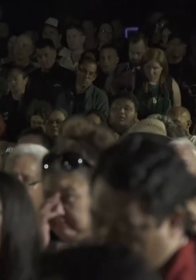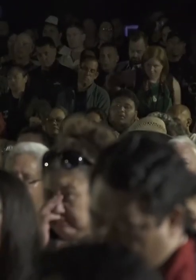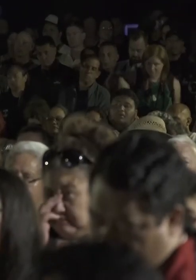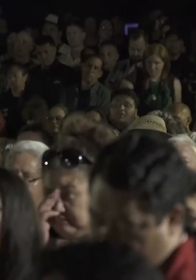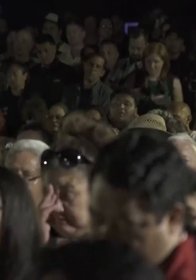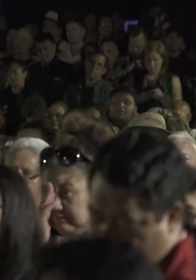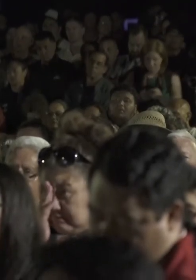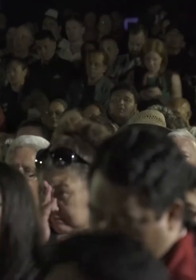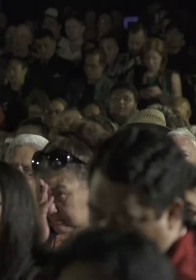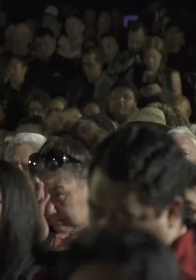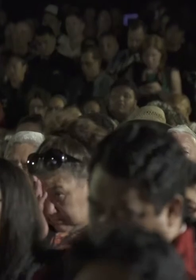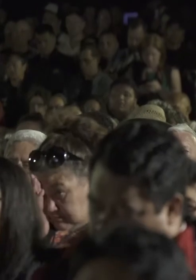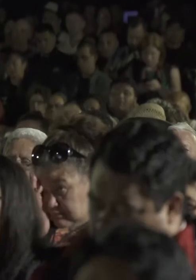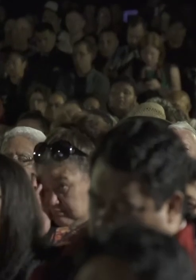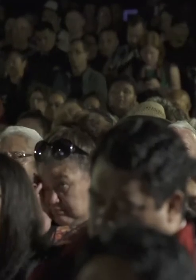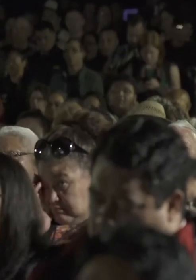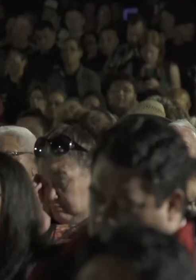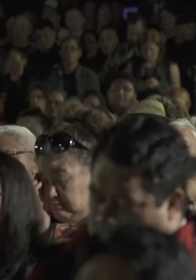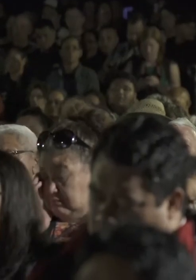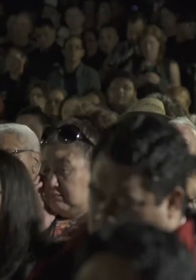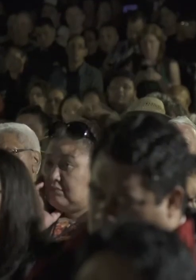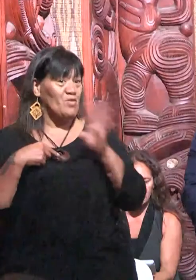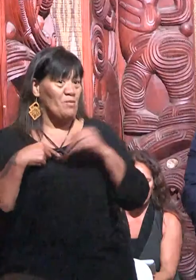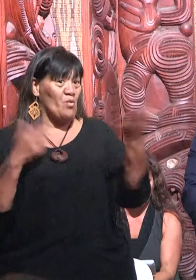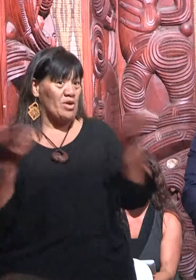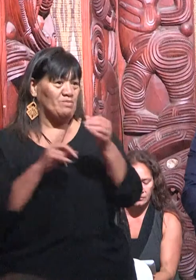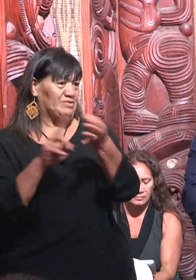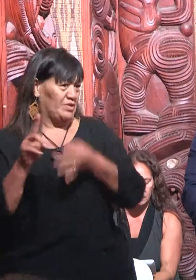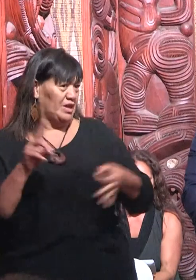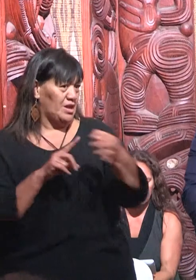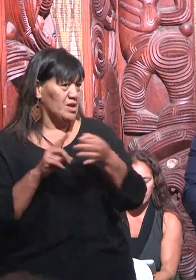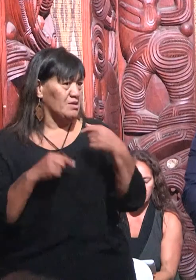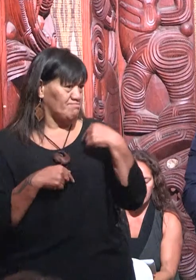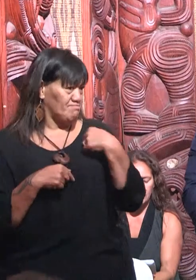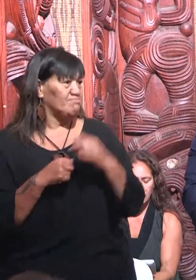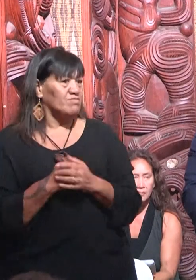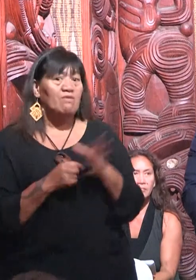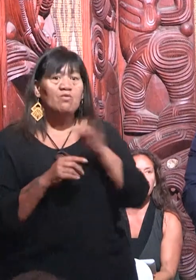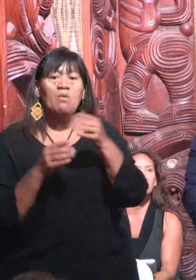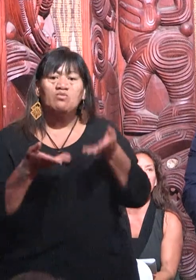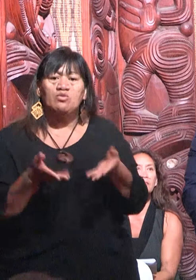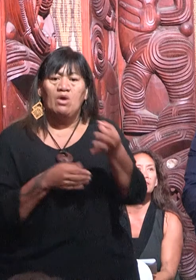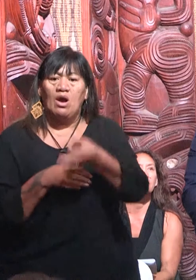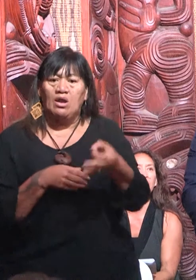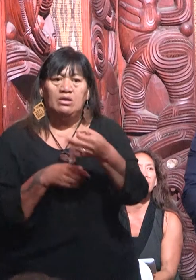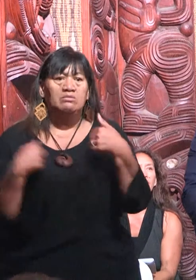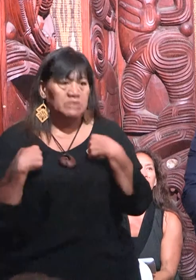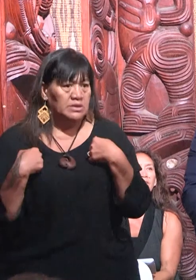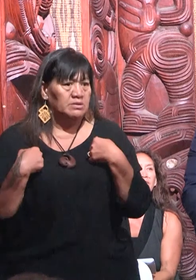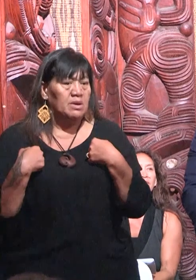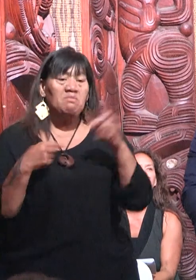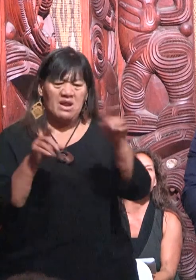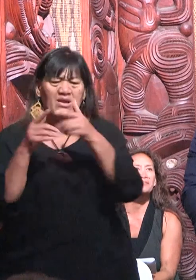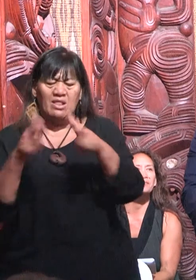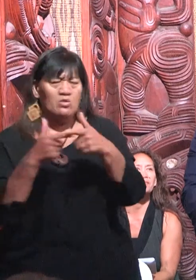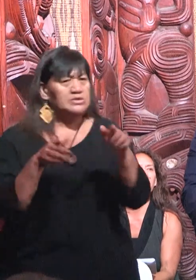tia reo, no te tōkana, no mawana nui a kiwa. No rarotonga, no au au enawa, no